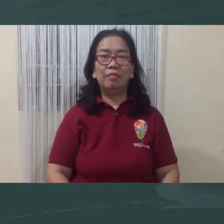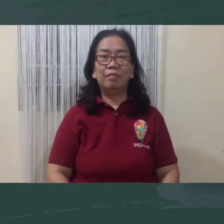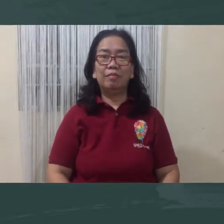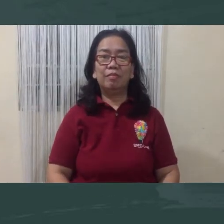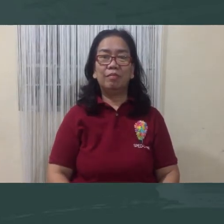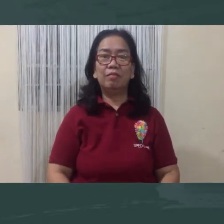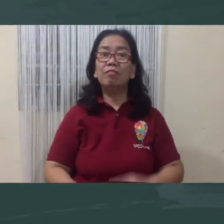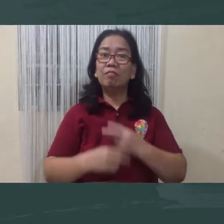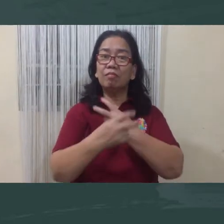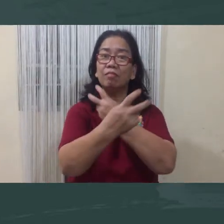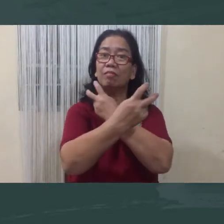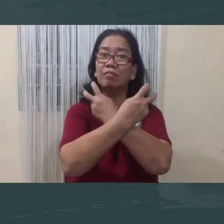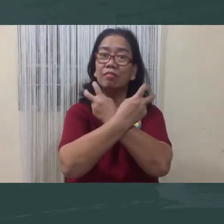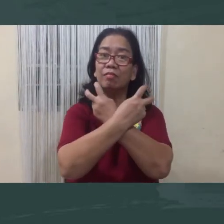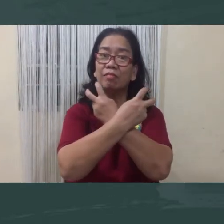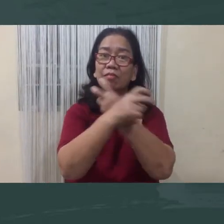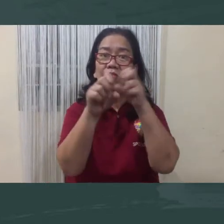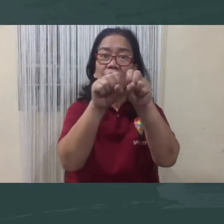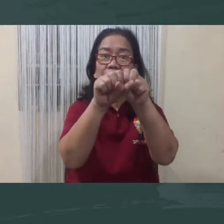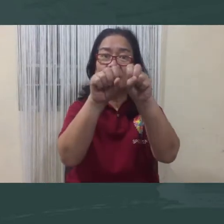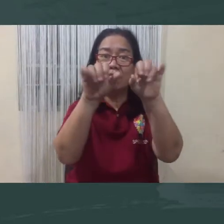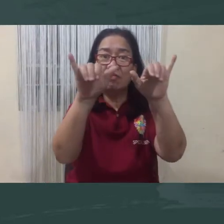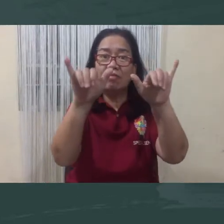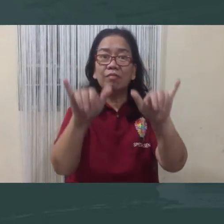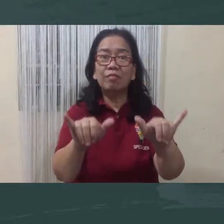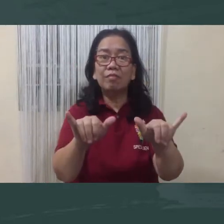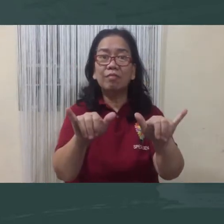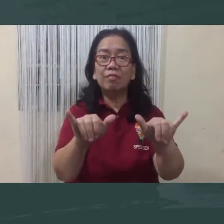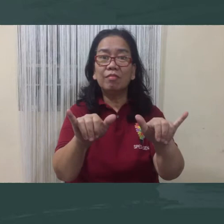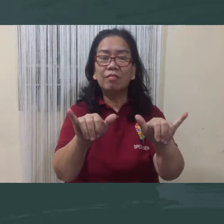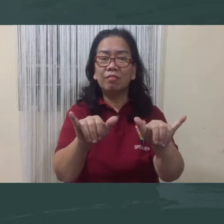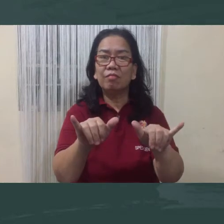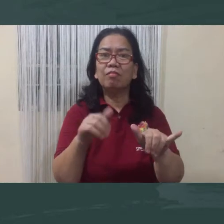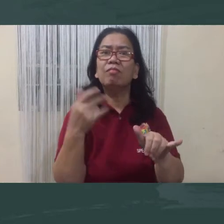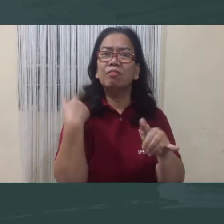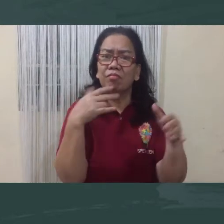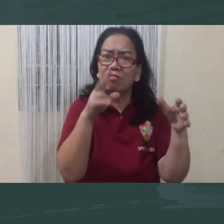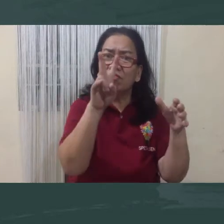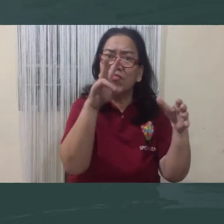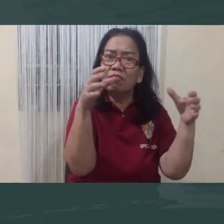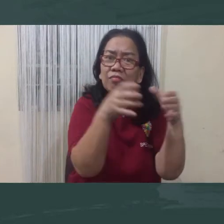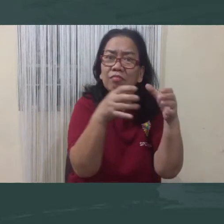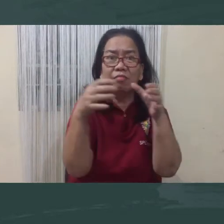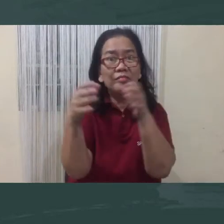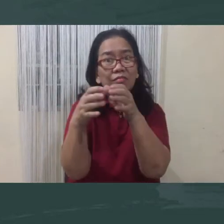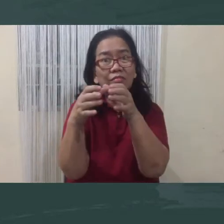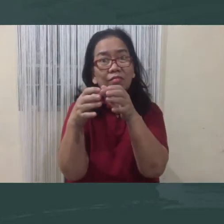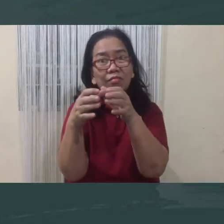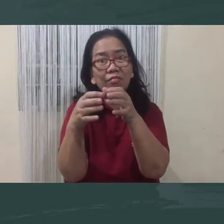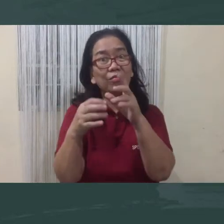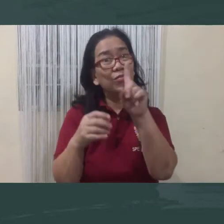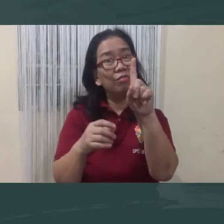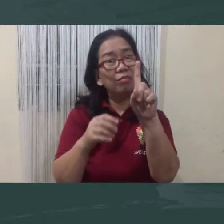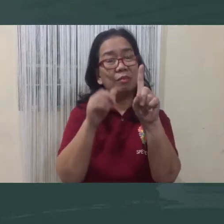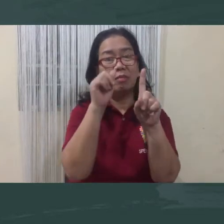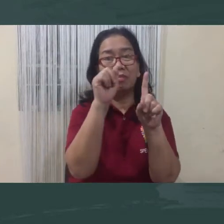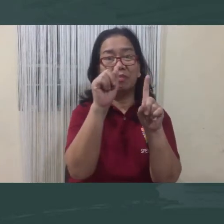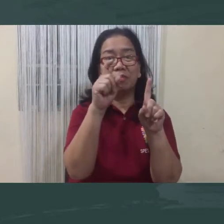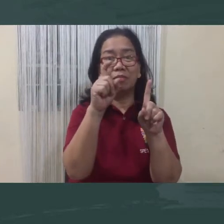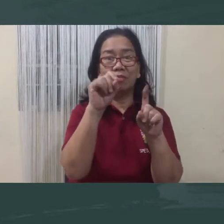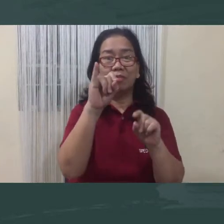Our skeletal system is grouped by the axial and the appendicular skeletons.